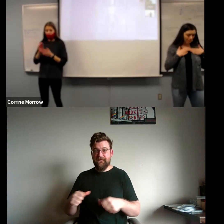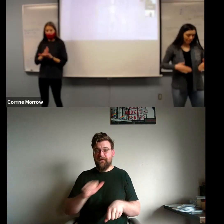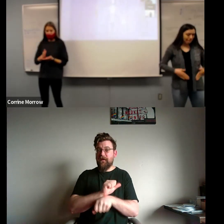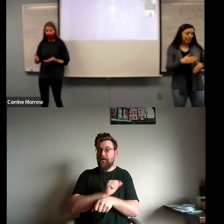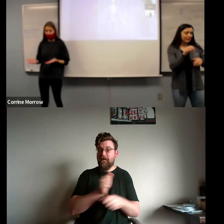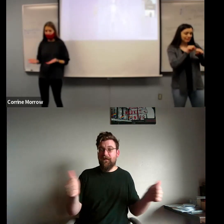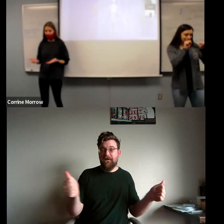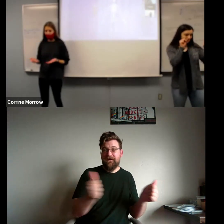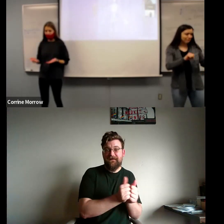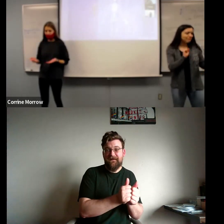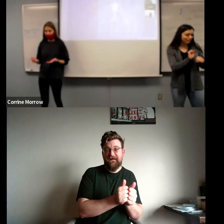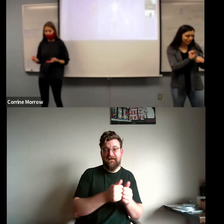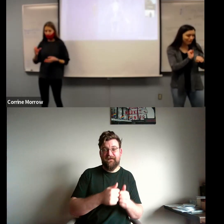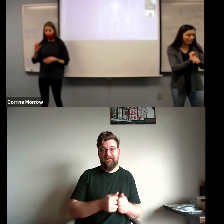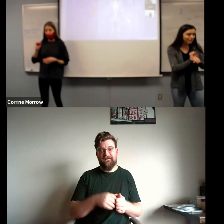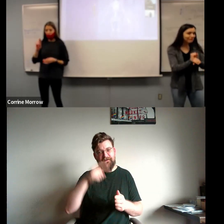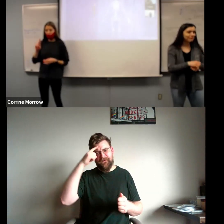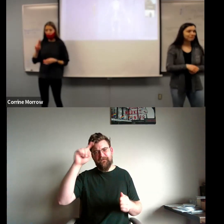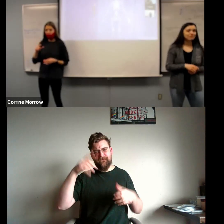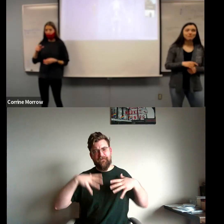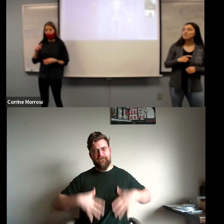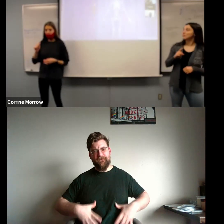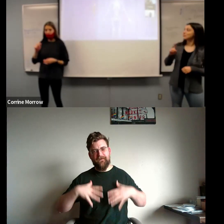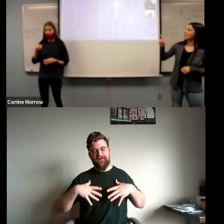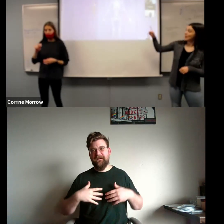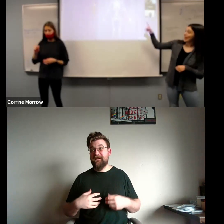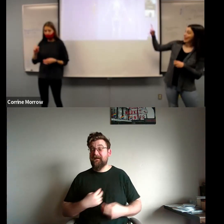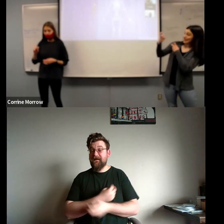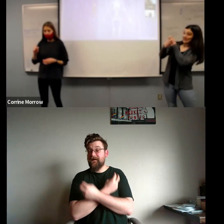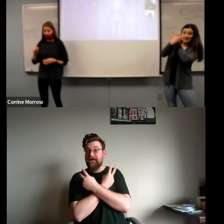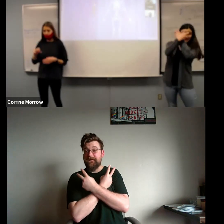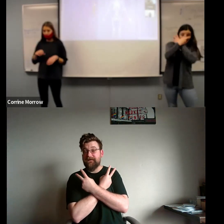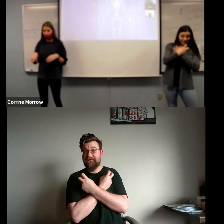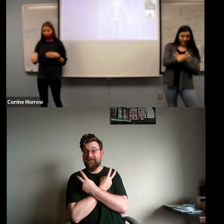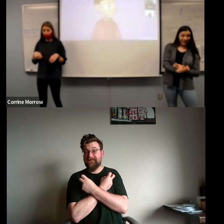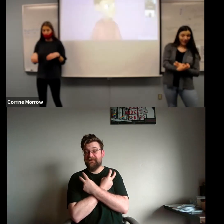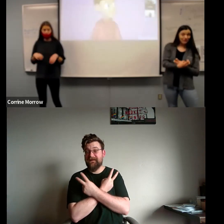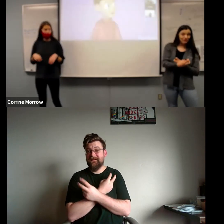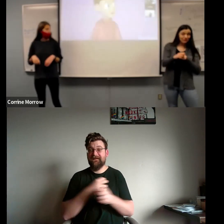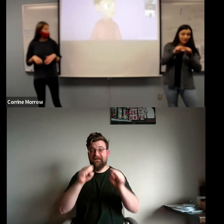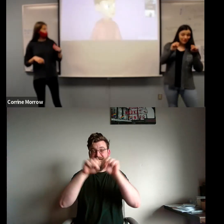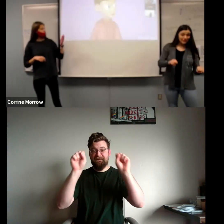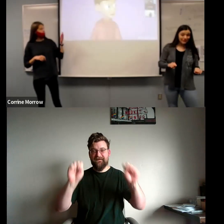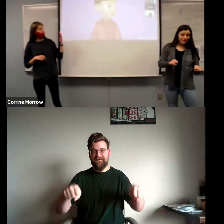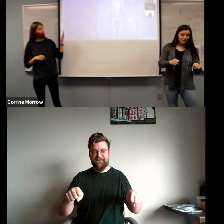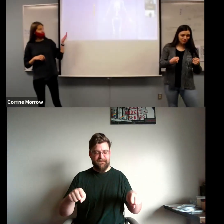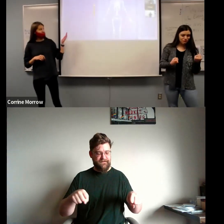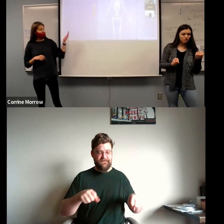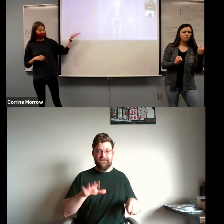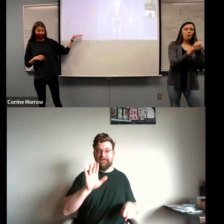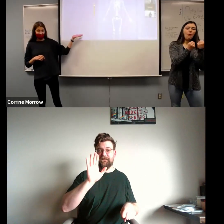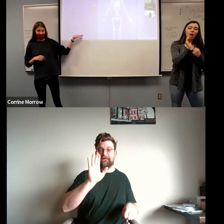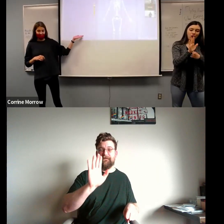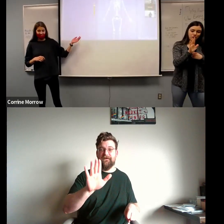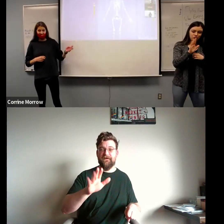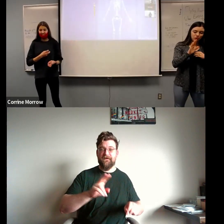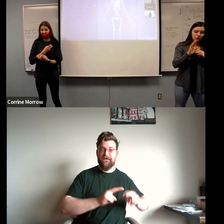Your skeletal system keeps you from looking like a beanbag on the floor. It's made up of bones